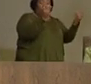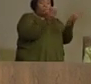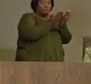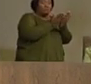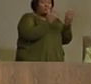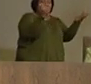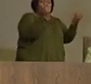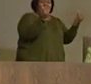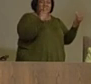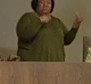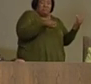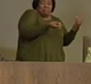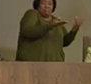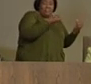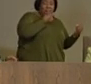the